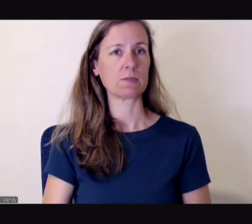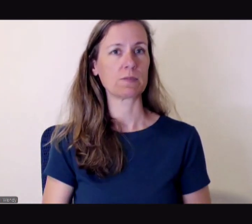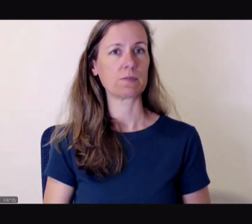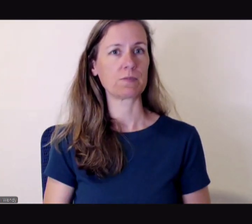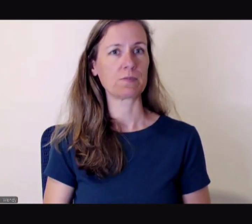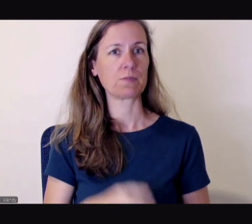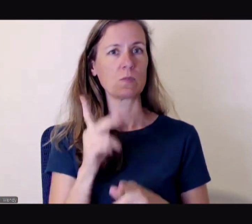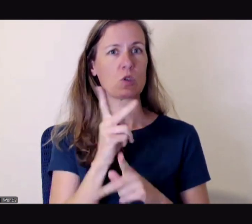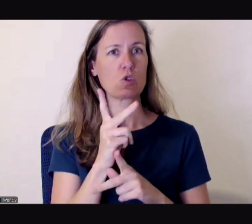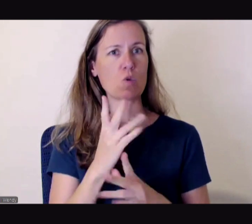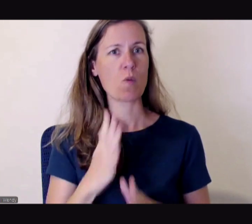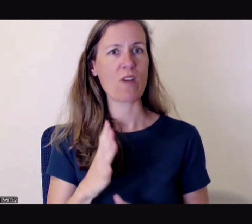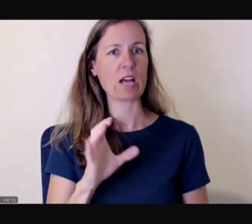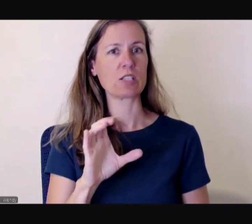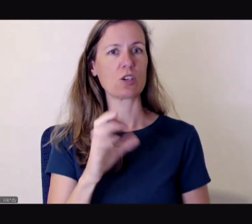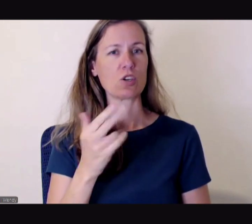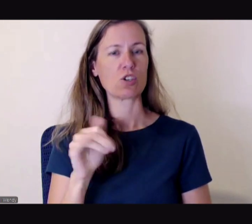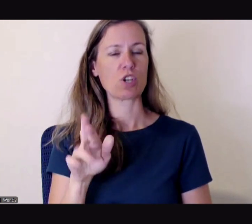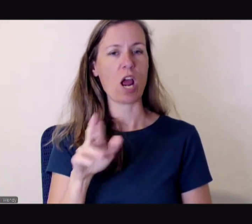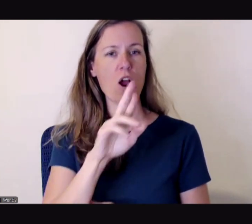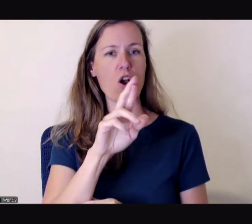Supervisor Chair Robin Kay.